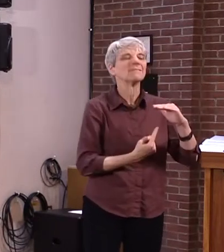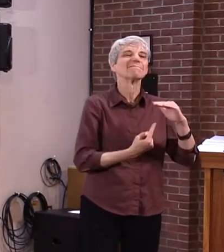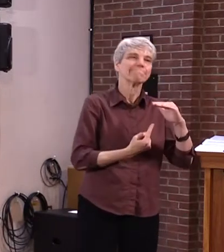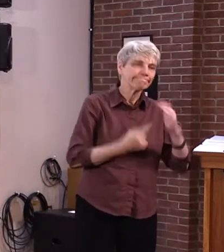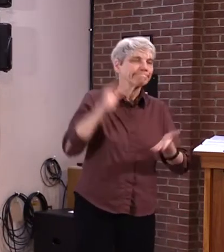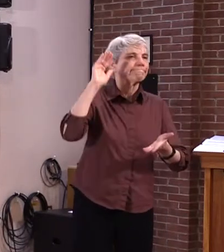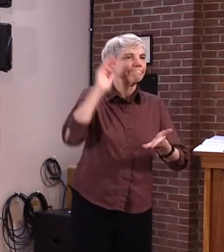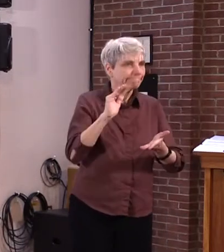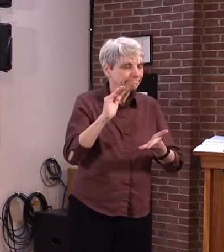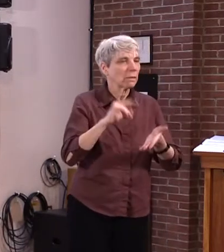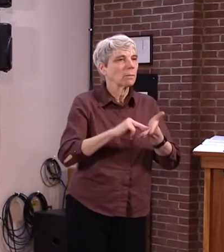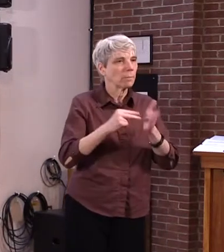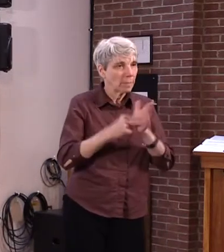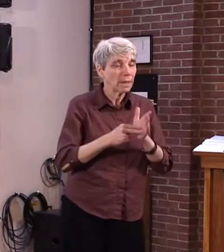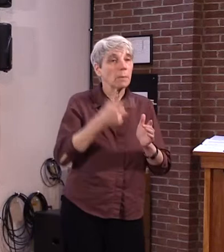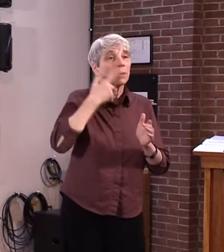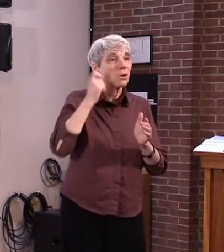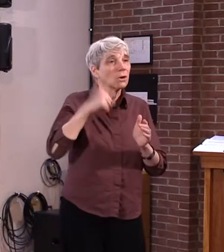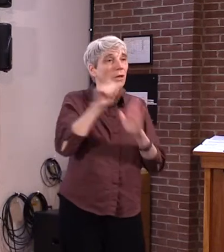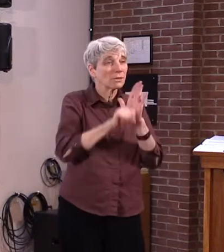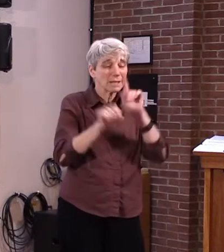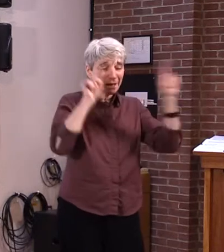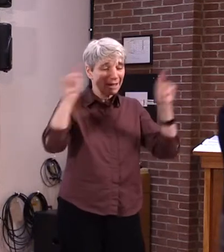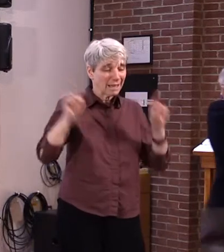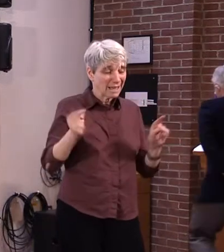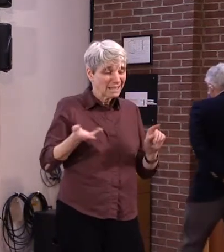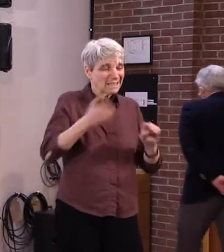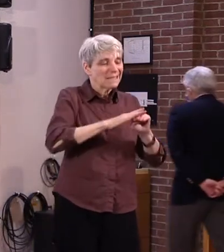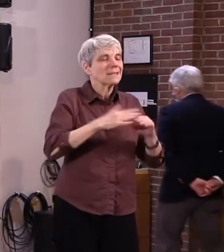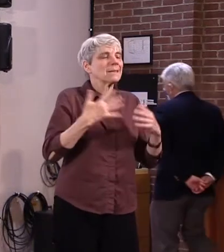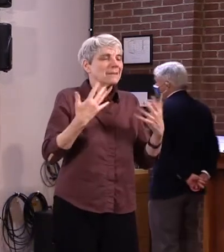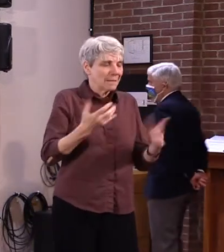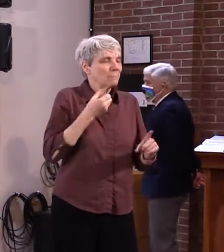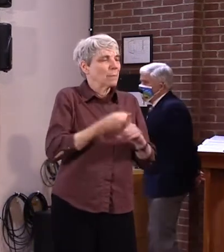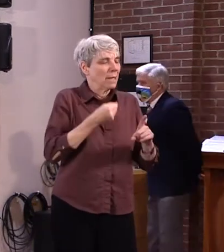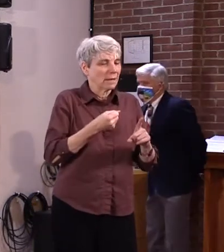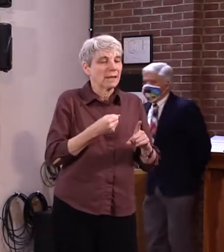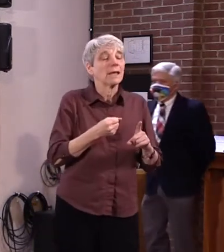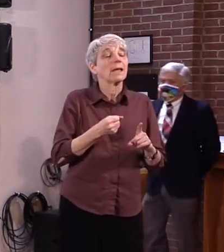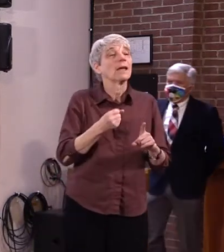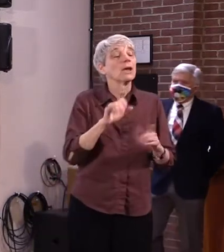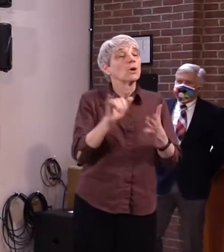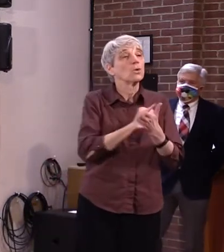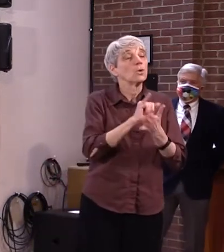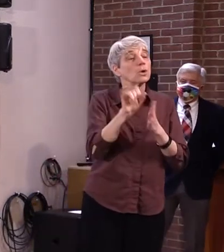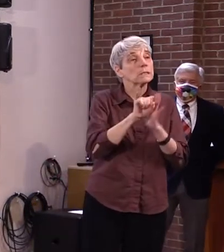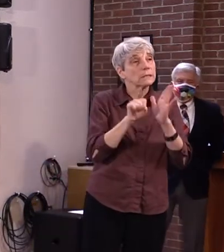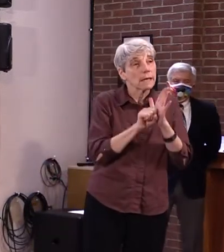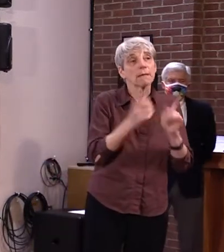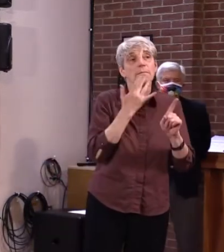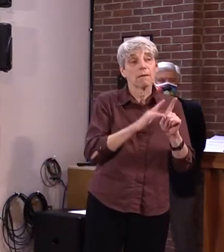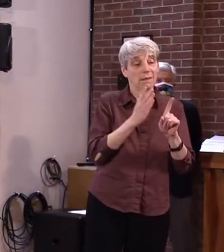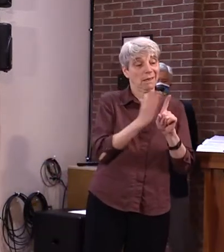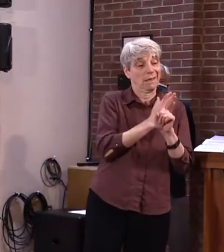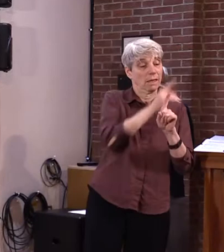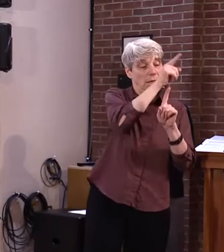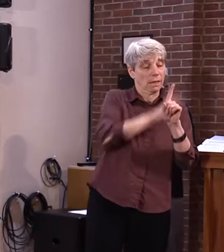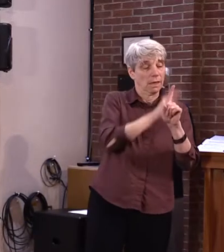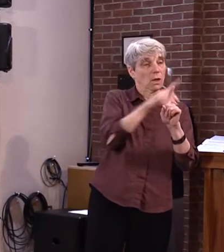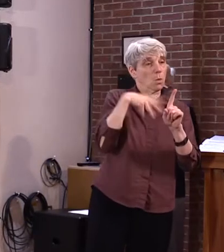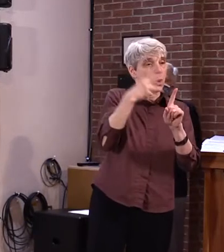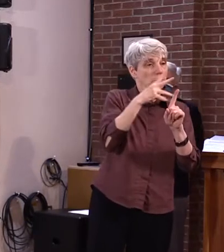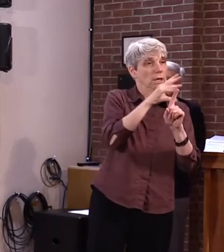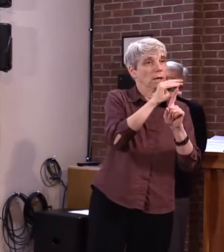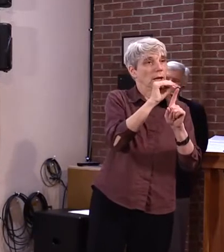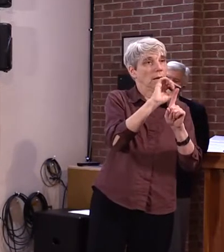that those increases in the region. You see that Washington County and Essex County in New York have flipped back to green, so they have had improvement there. But